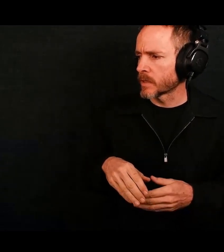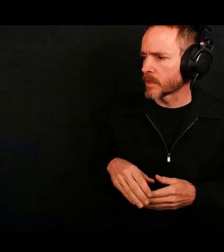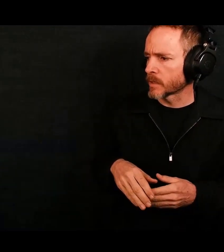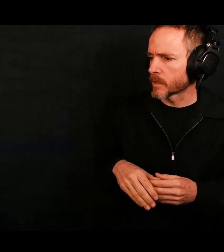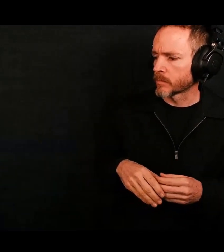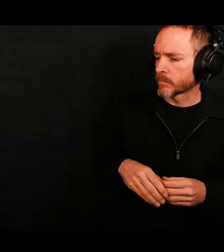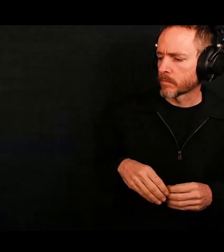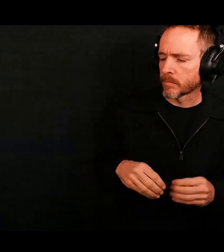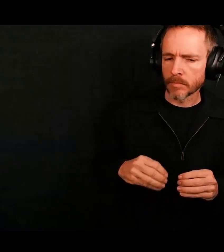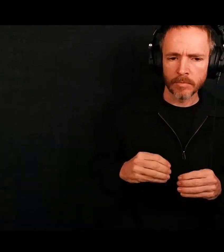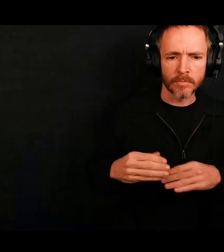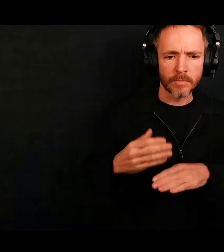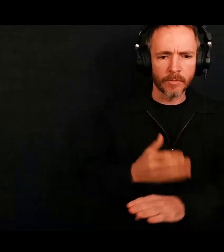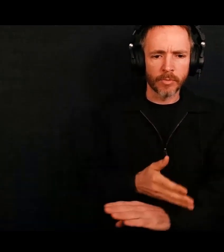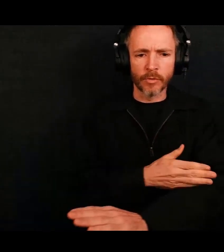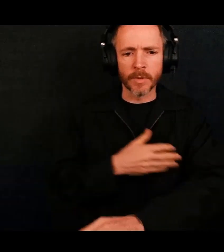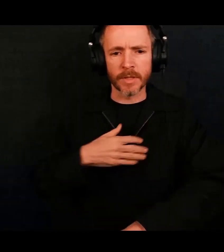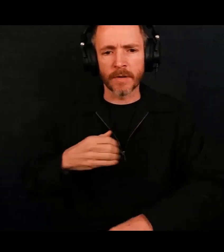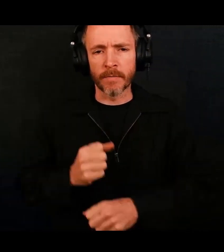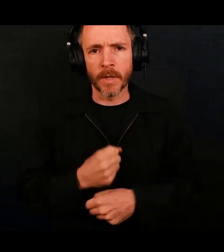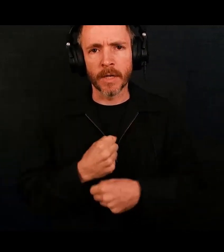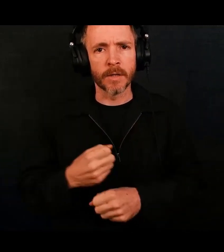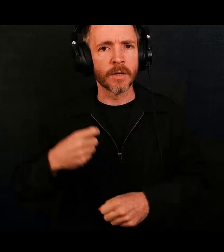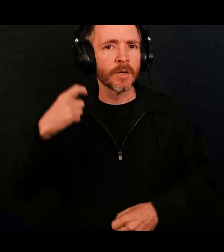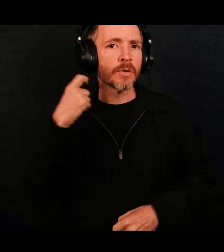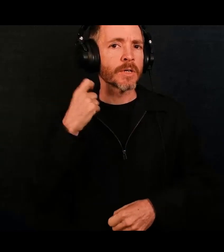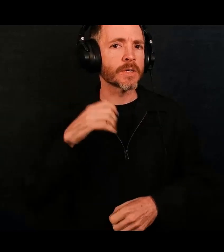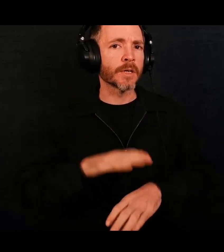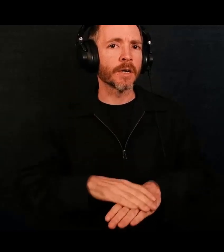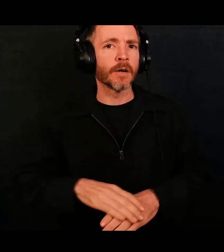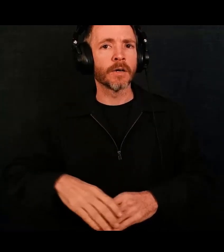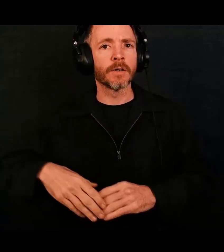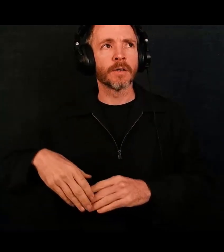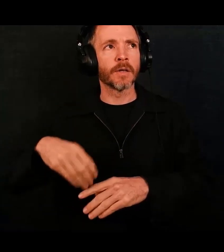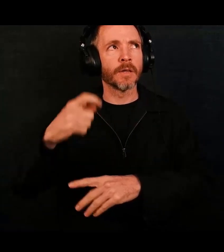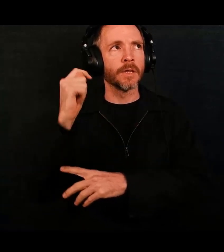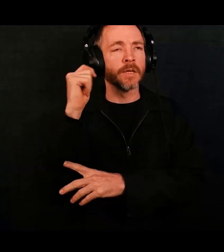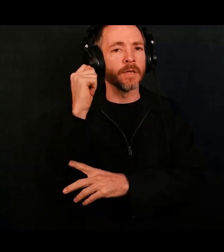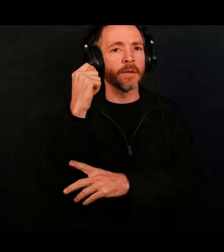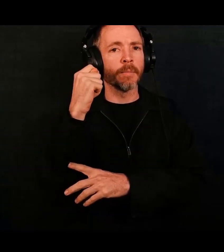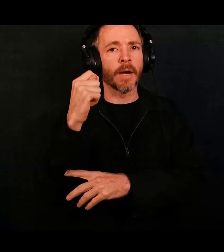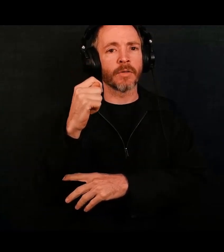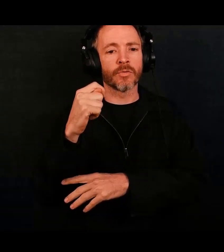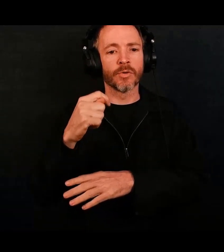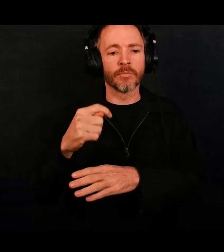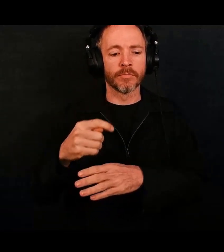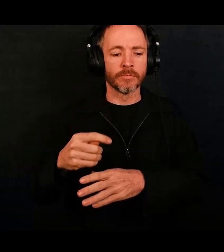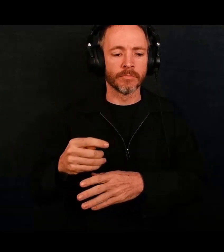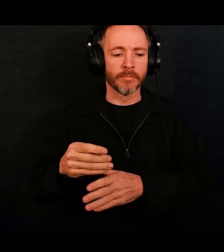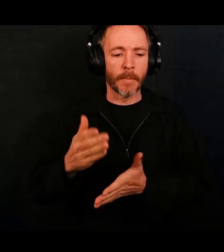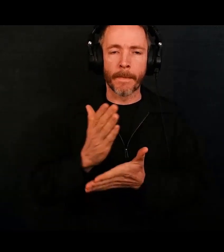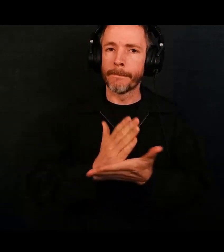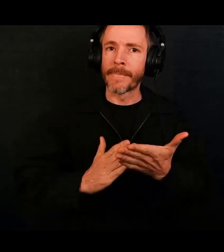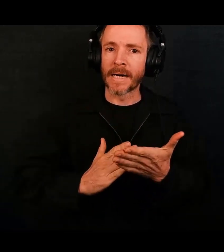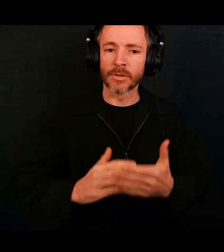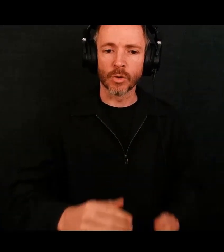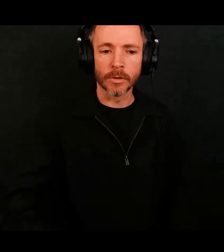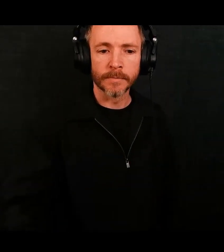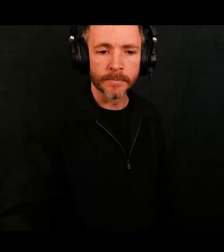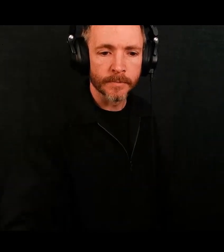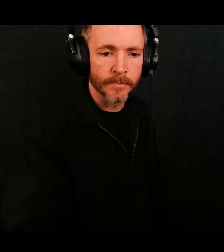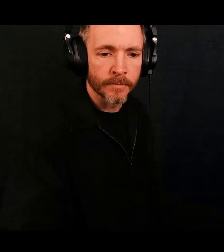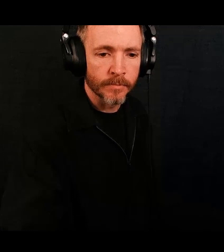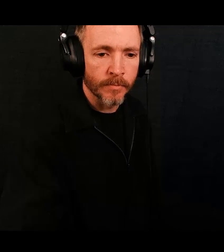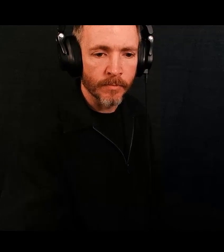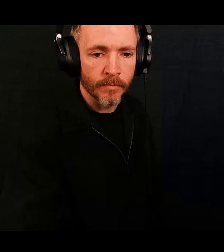this is the improvements I've made recently on the bathroom